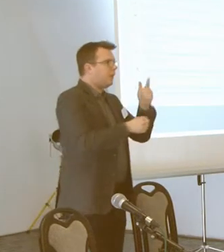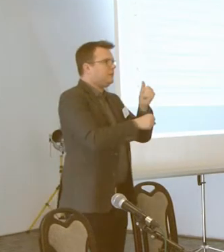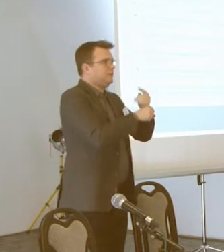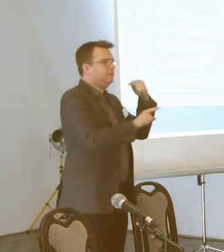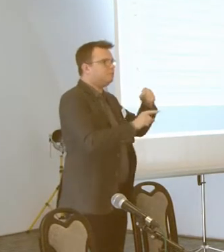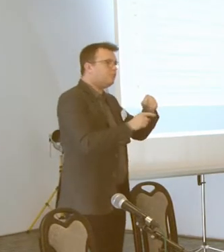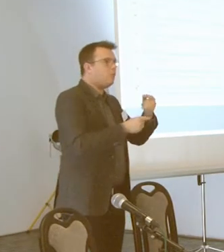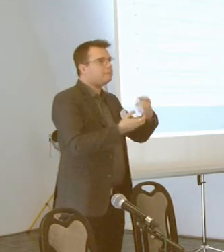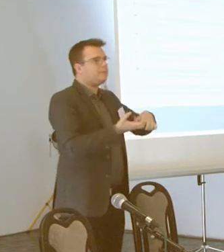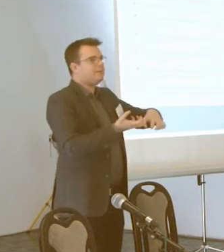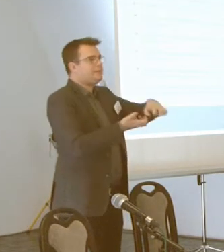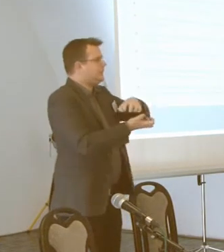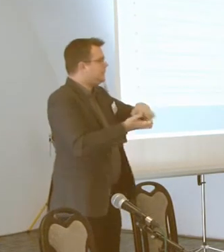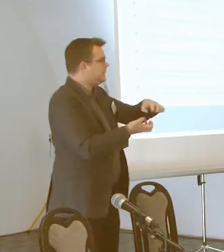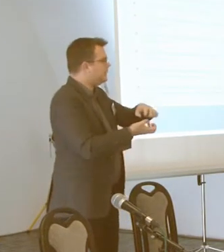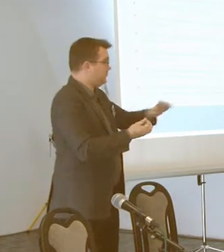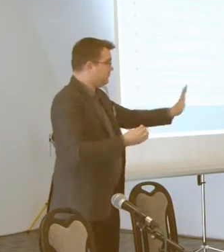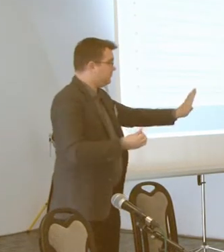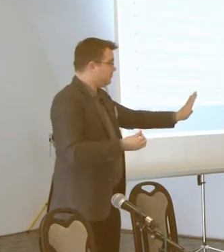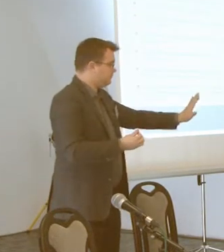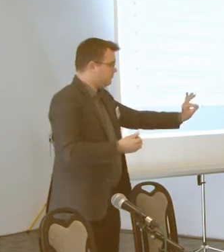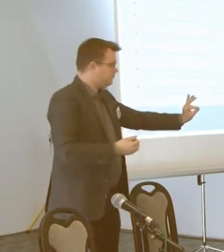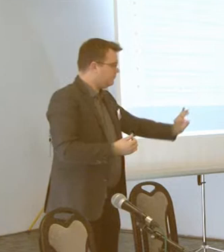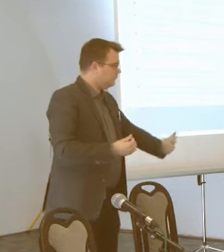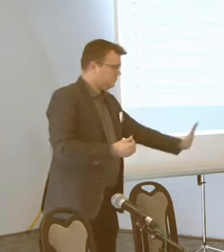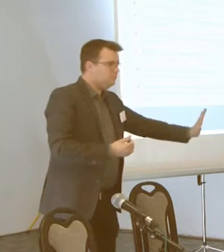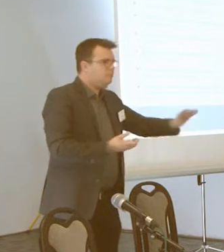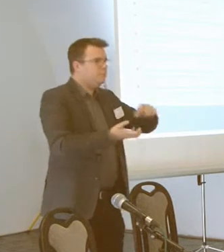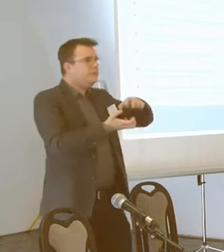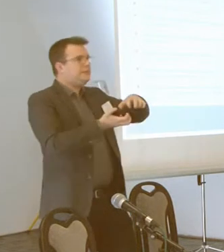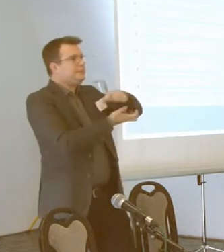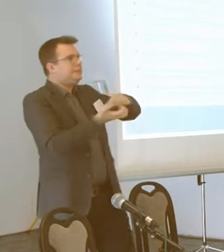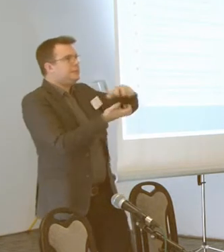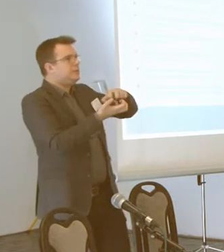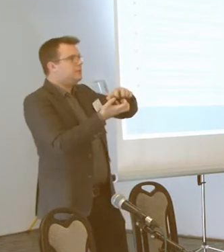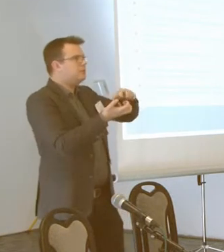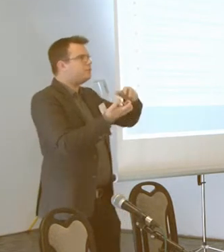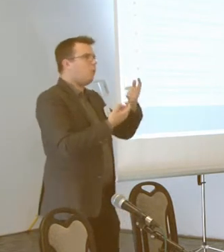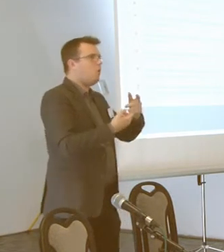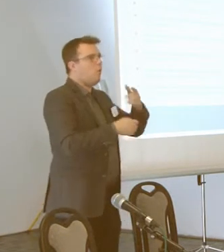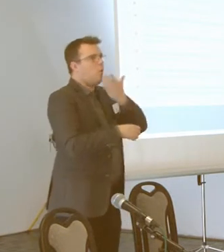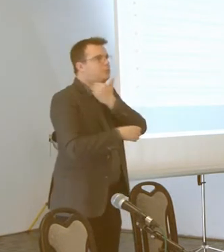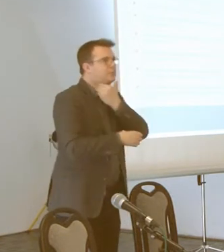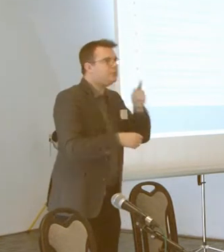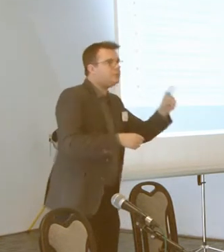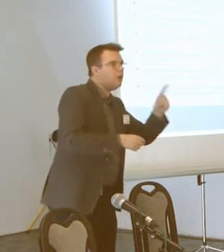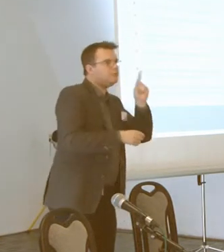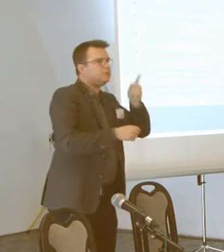evaluate if it's necessary or not. And we have experienced that, in a crisis situation at